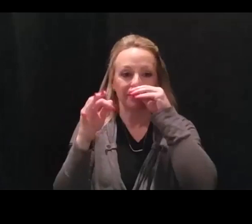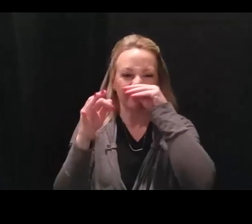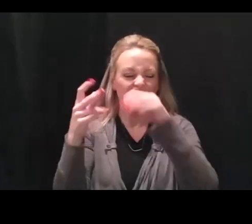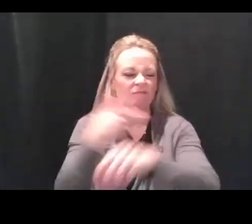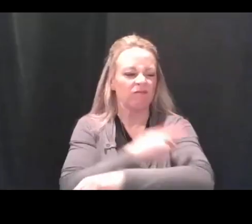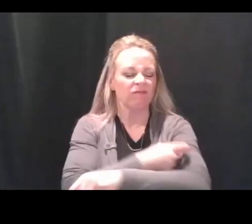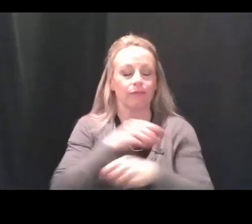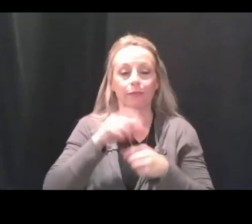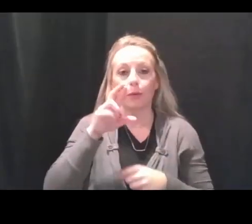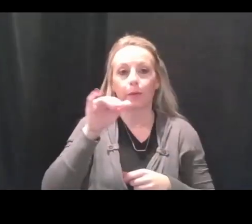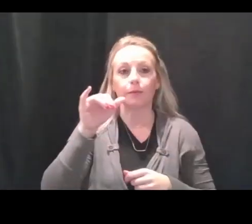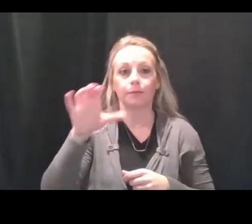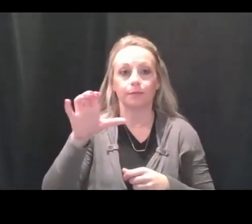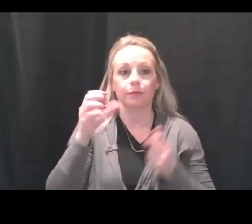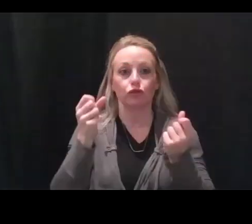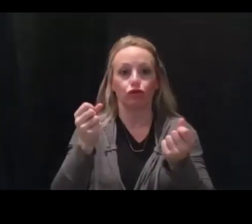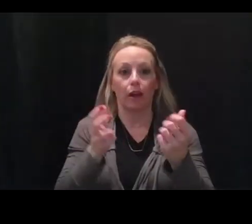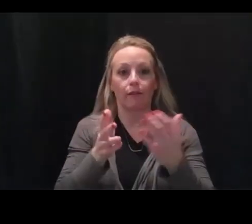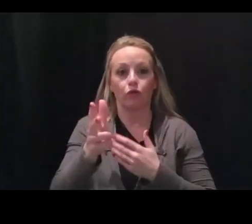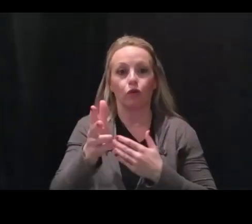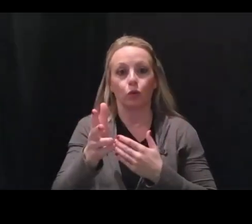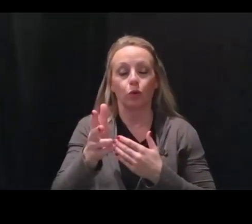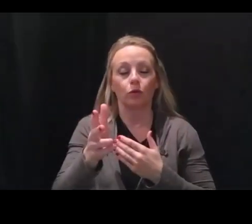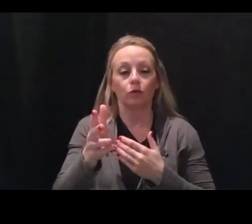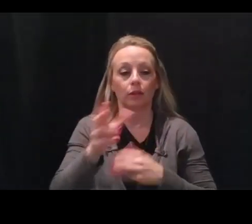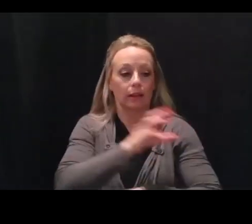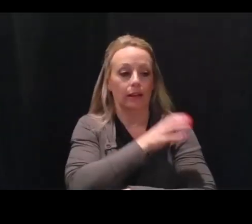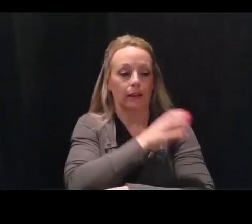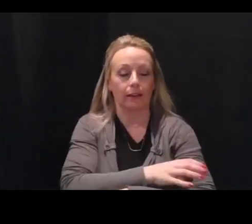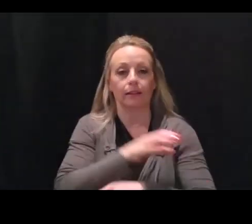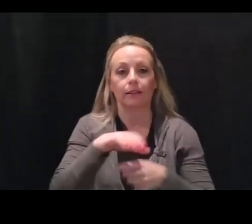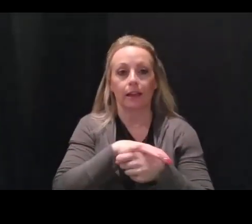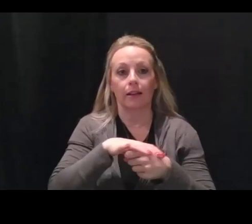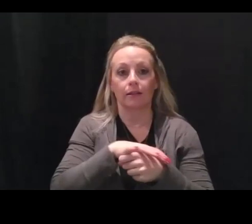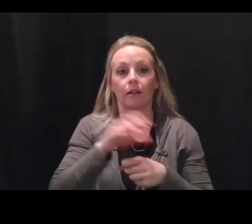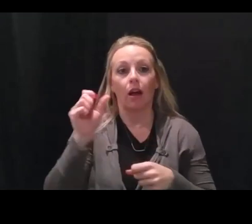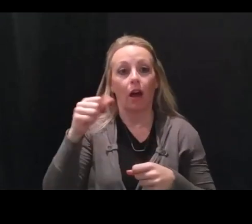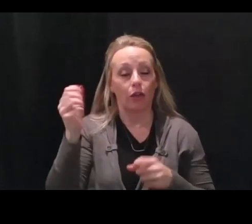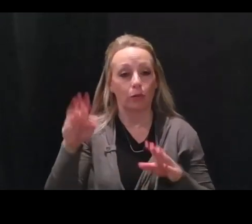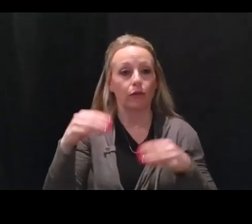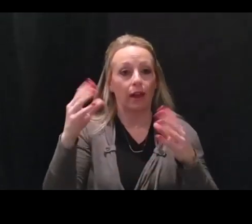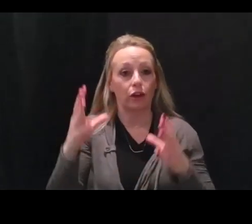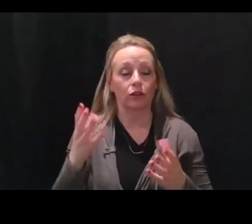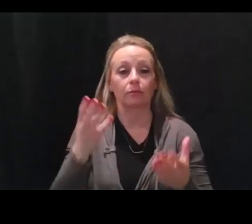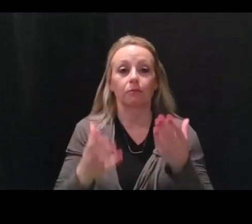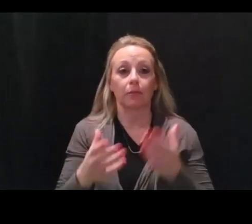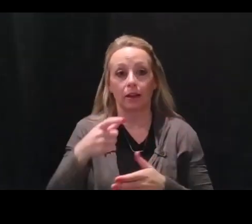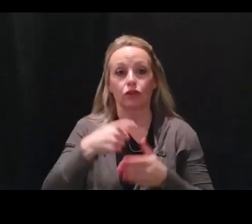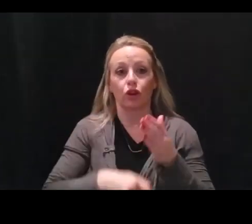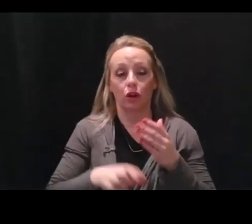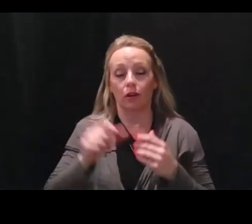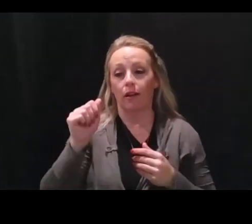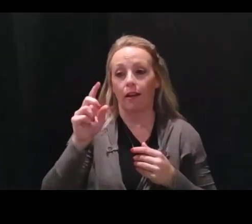County Health Department drive-through clinic site. Other providers may charge an administrative